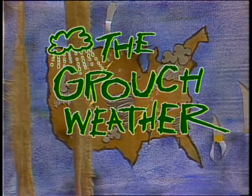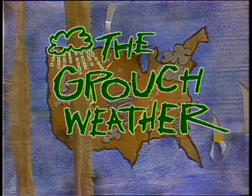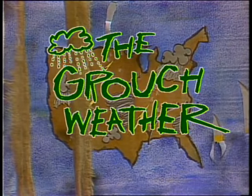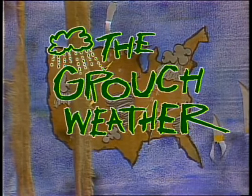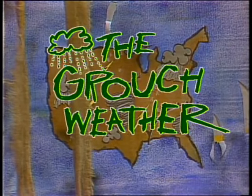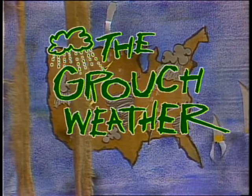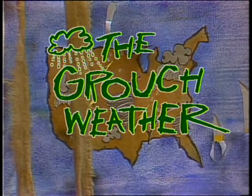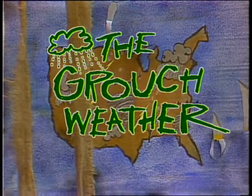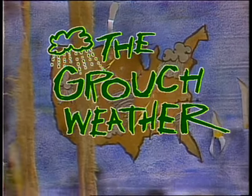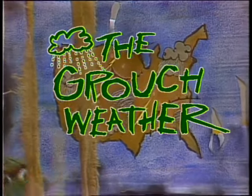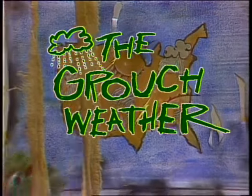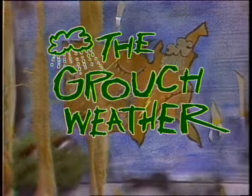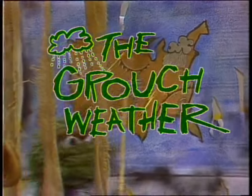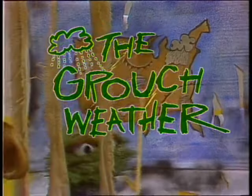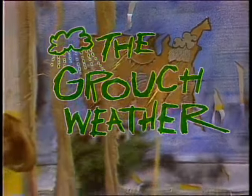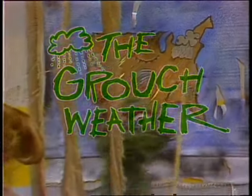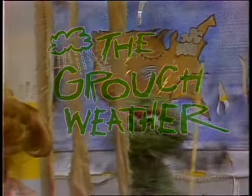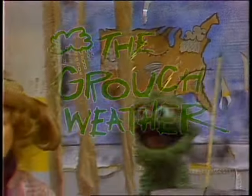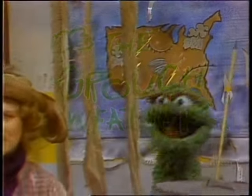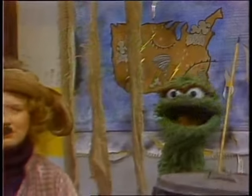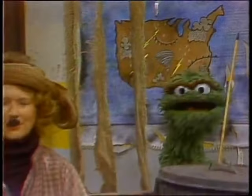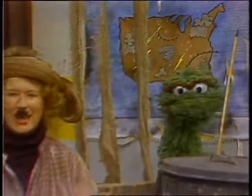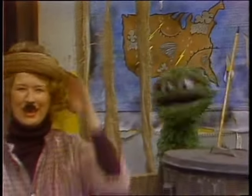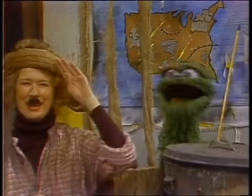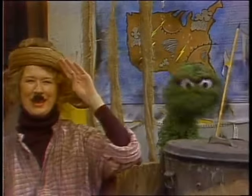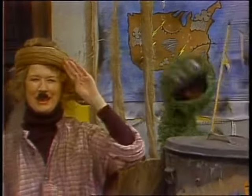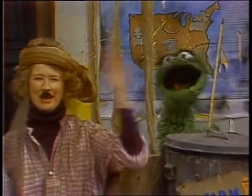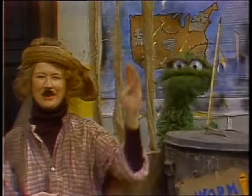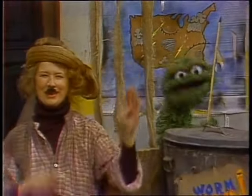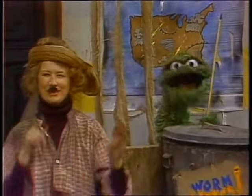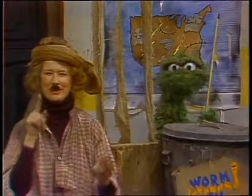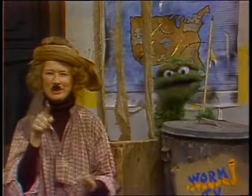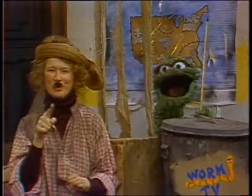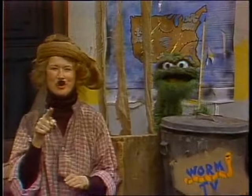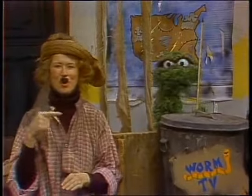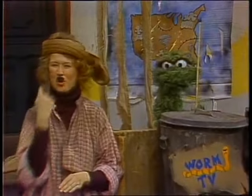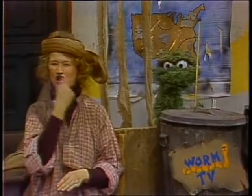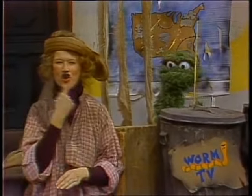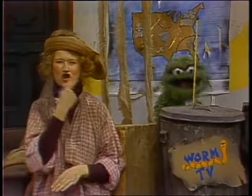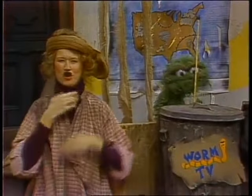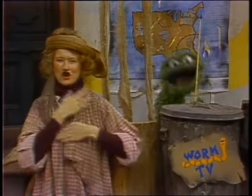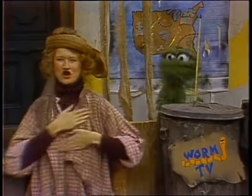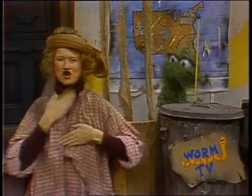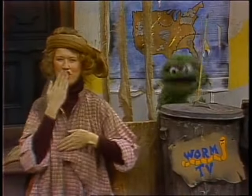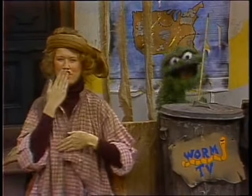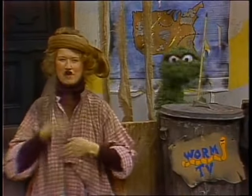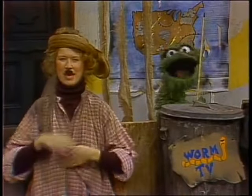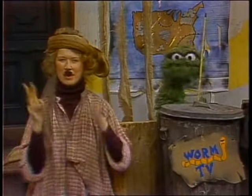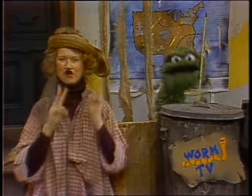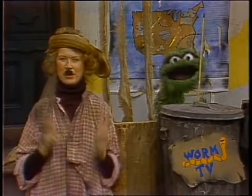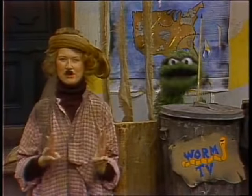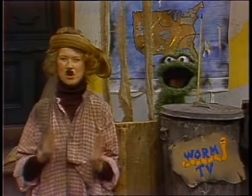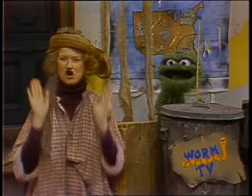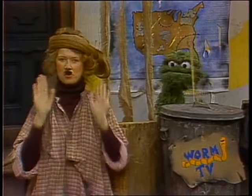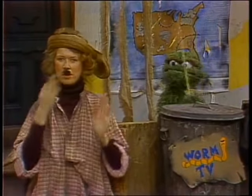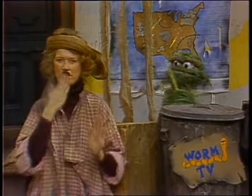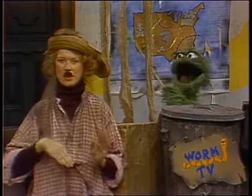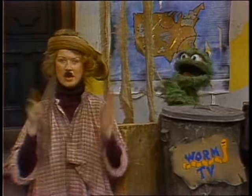Yucky Cream Pies. Ah, greetings, bad weather fans. There's going to be some great bad weather today, and